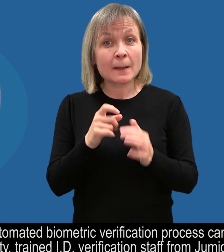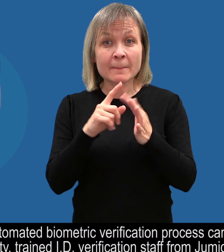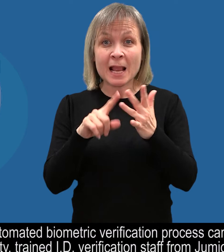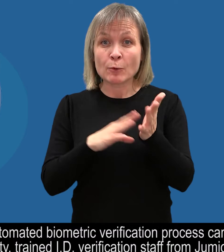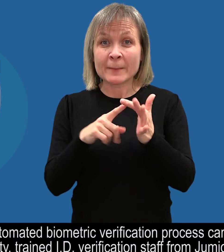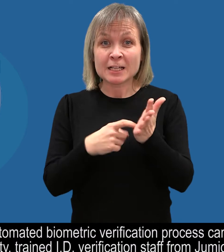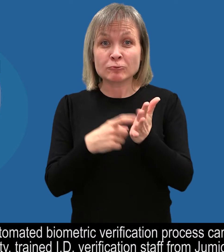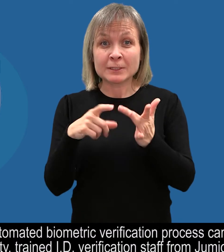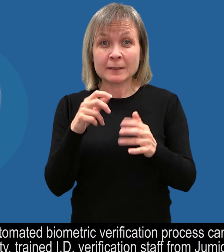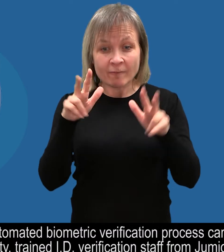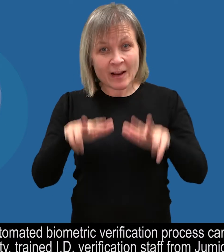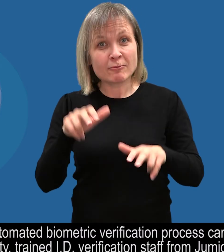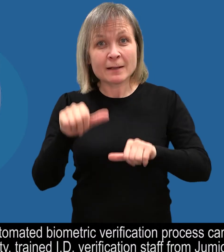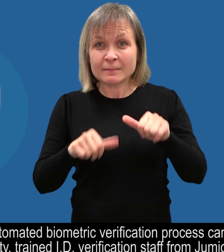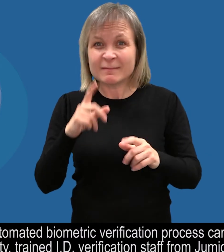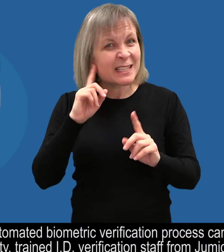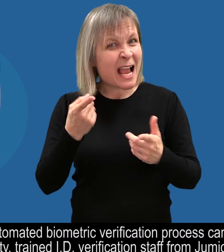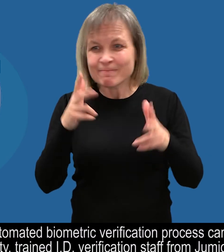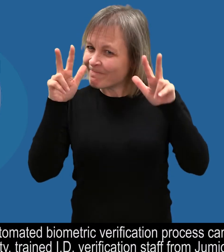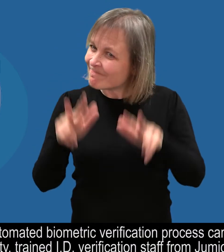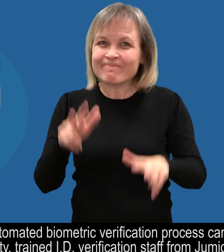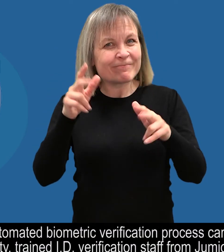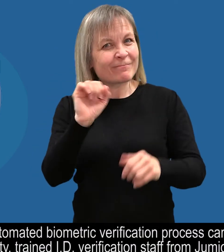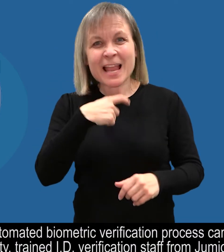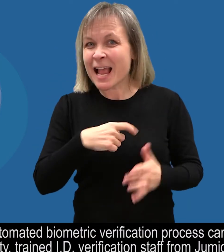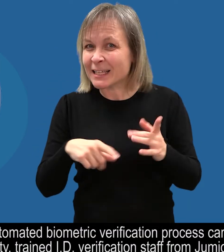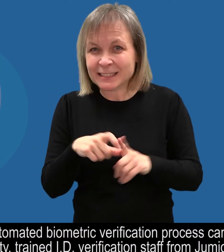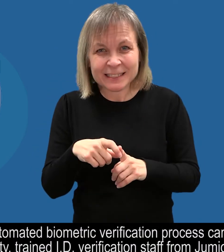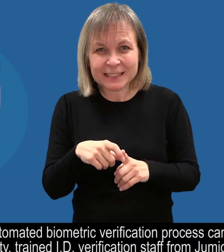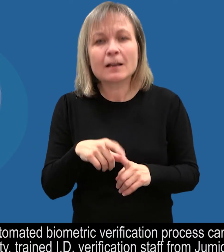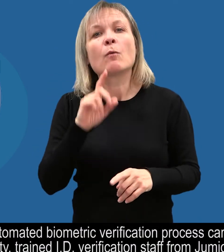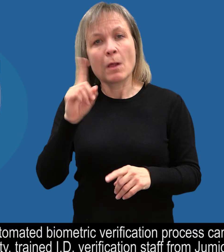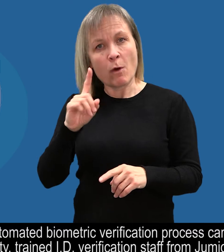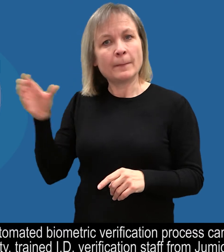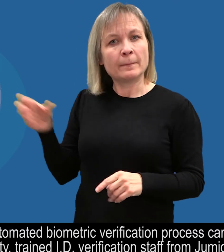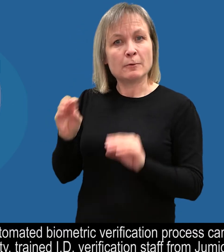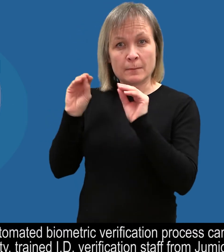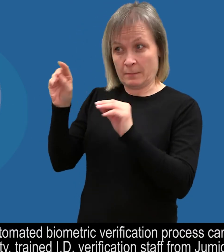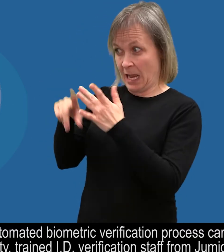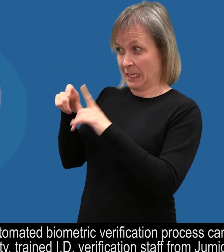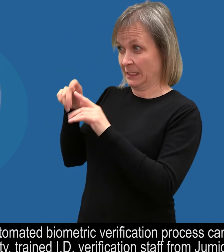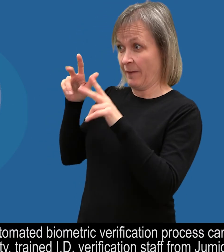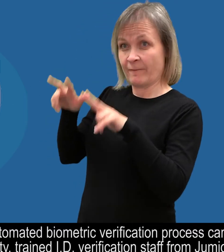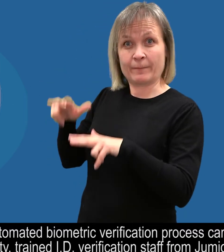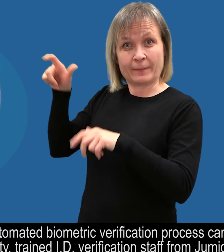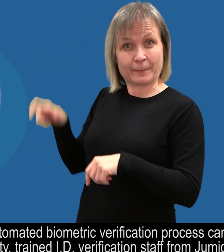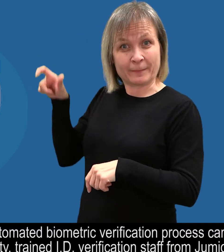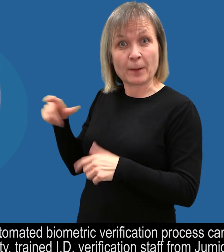If, however, this automated biometric verification process cannot verify your identity, Trained ID